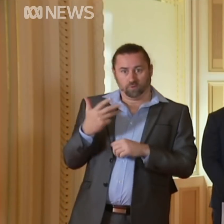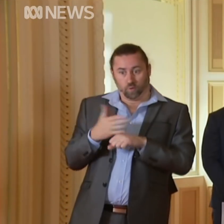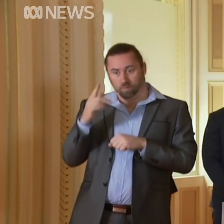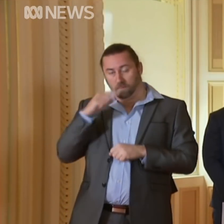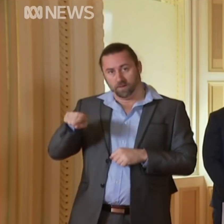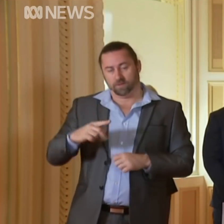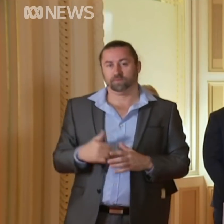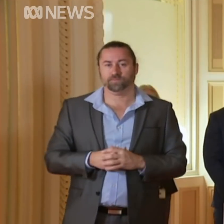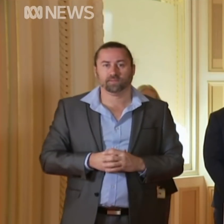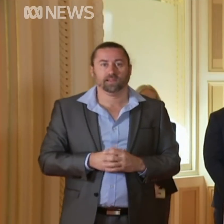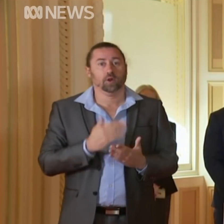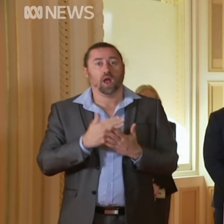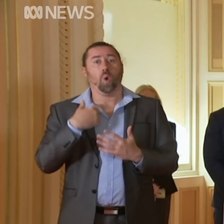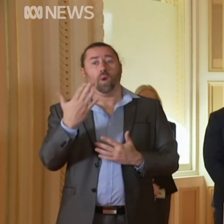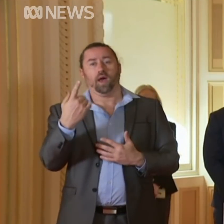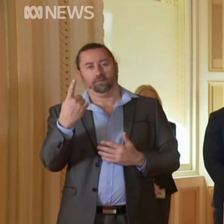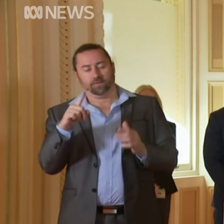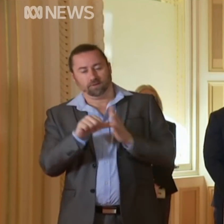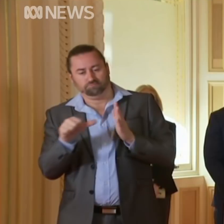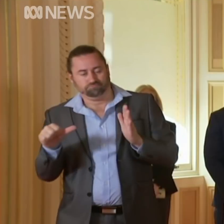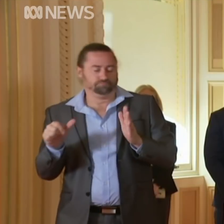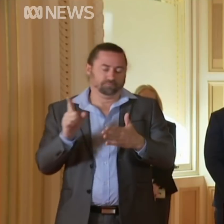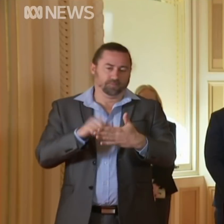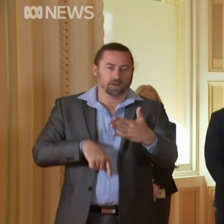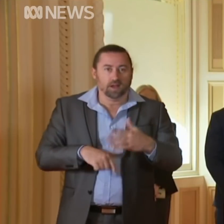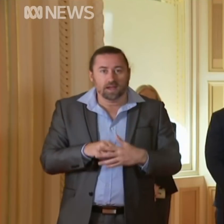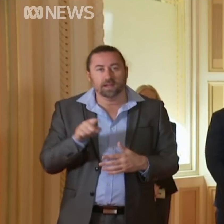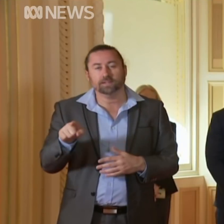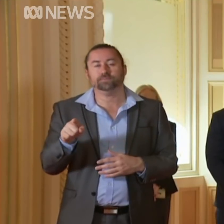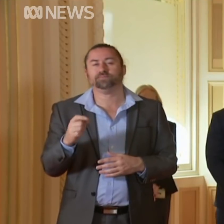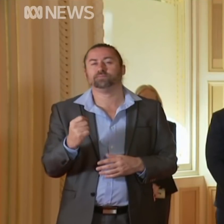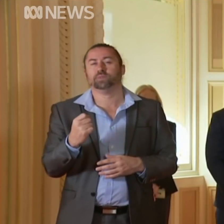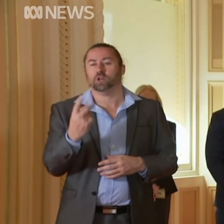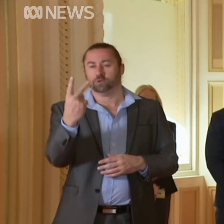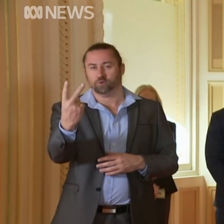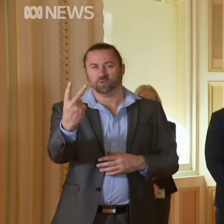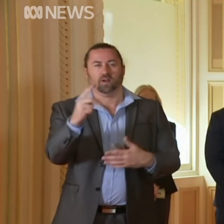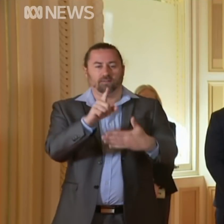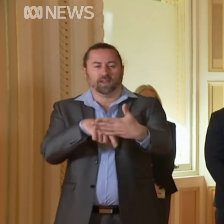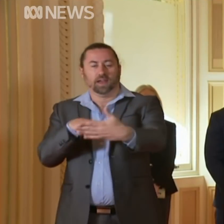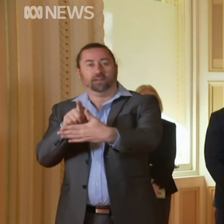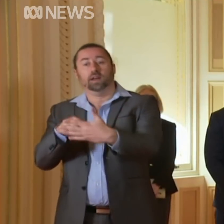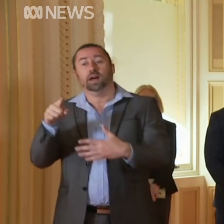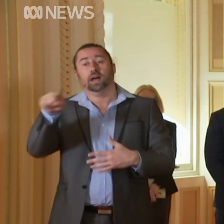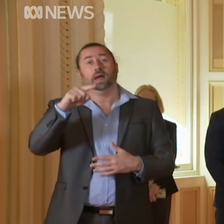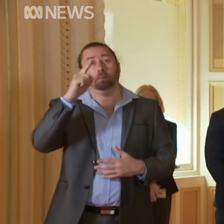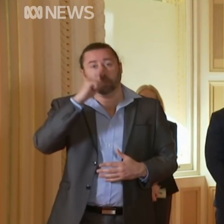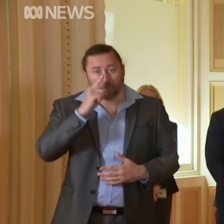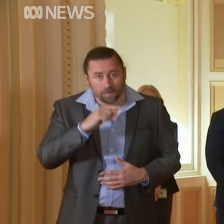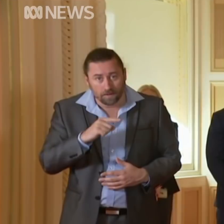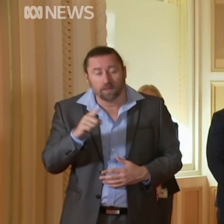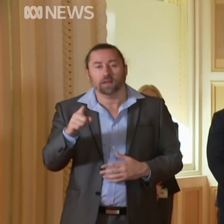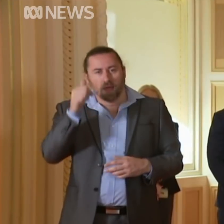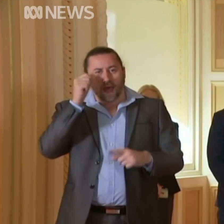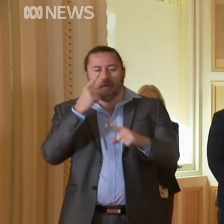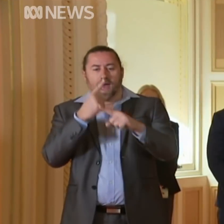the only formal action we've had to take in the last 24 hours has been 2 on-the-spot fines for people misusing the X-Pass,